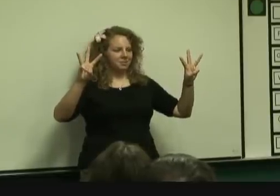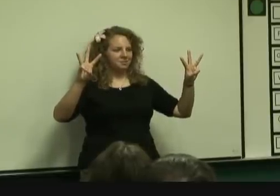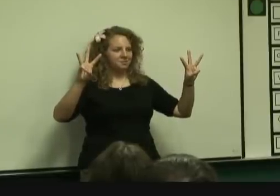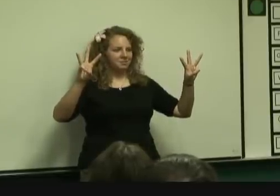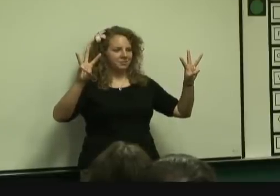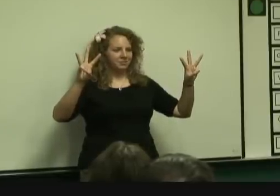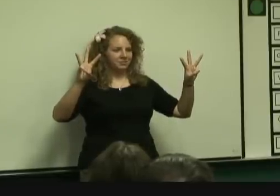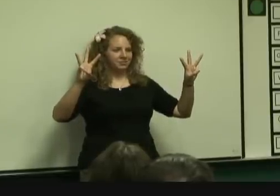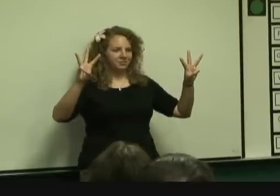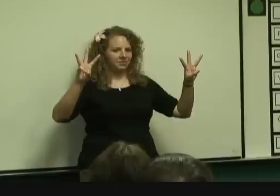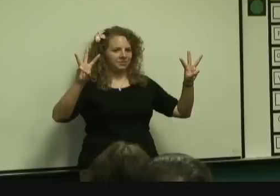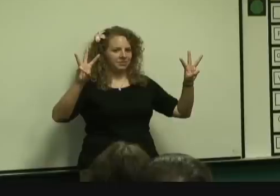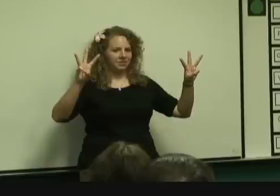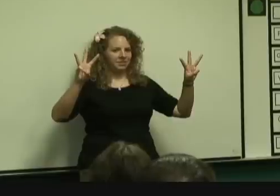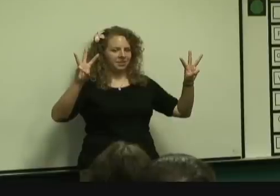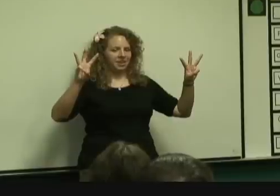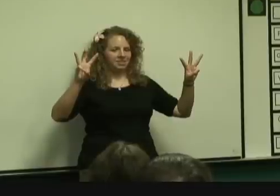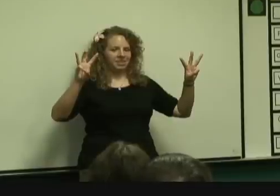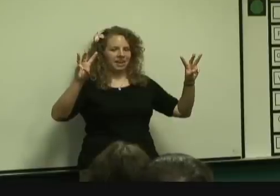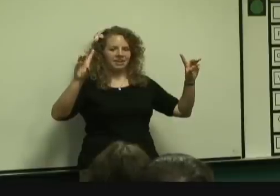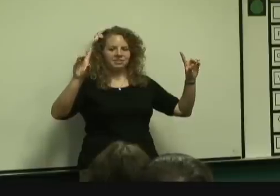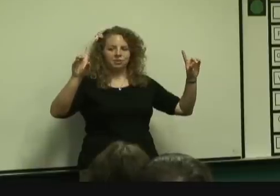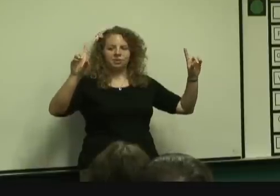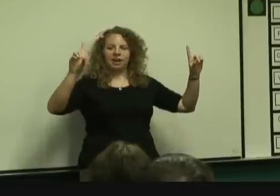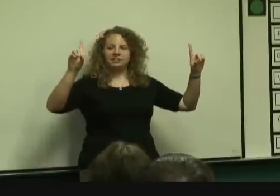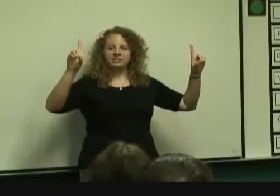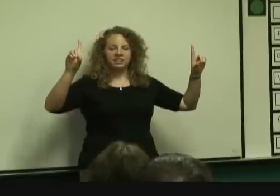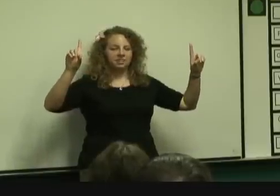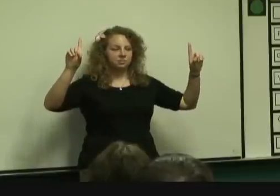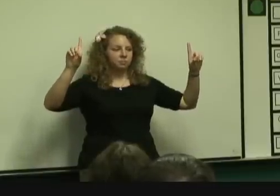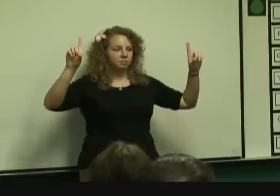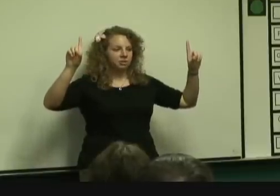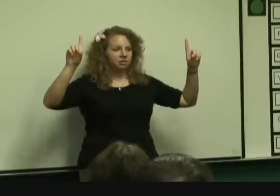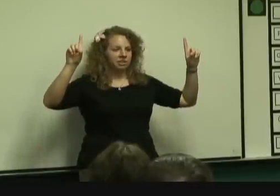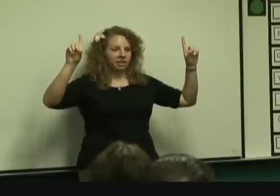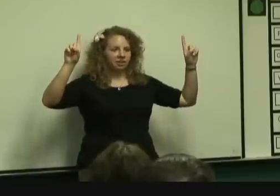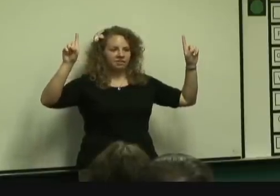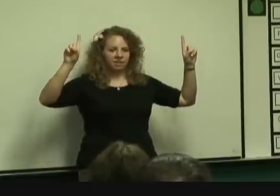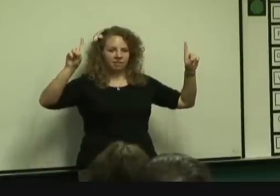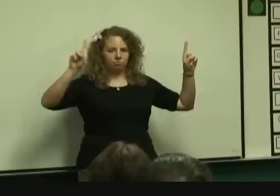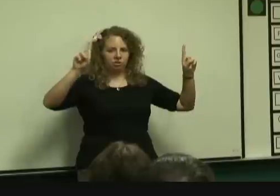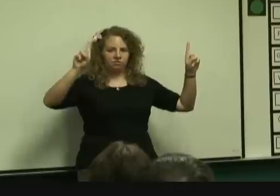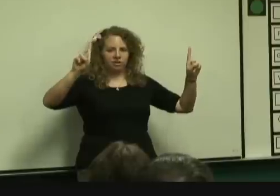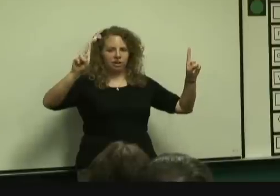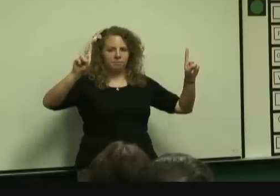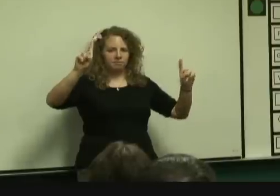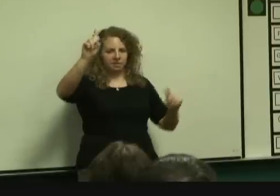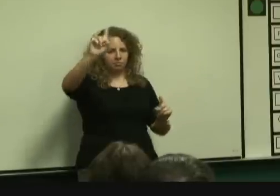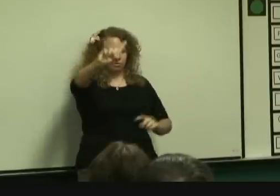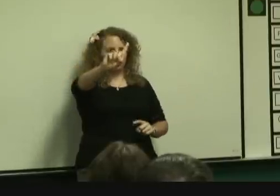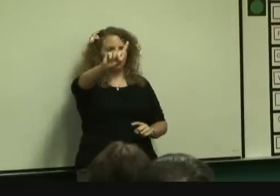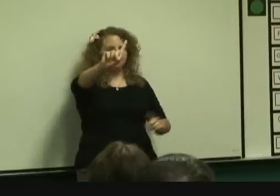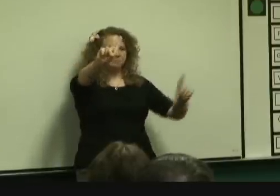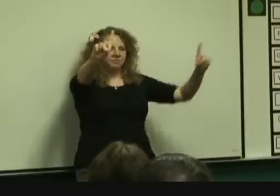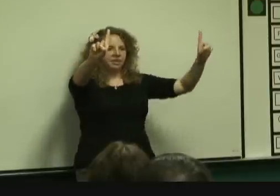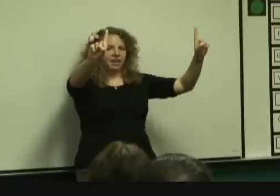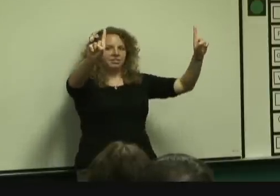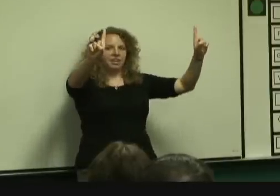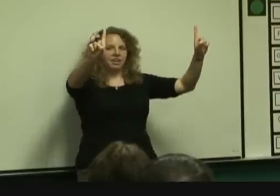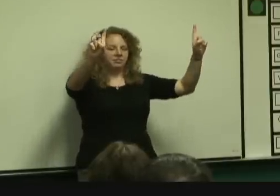W, and then X. So X is like this. Remember your D, how you have it like one finger up, like one finger, and then